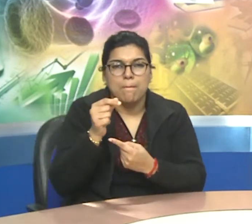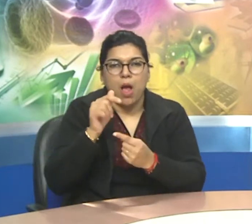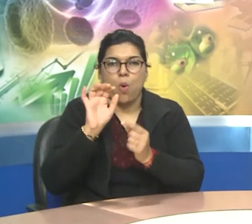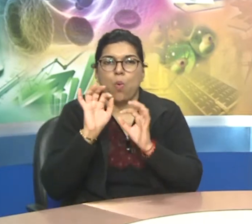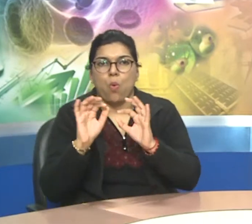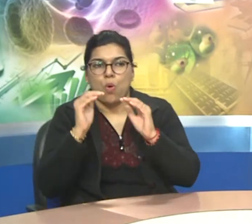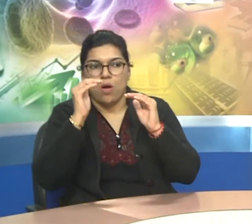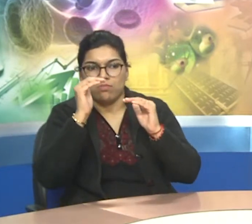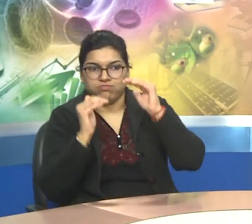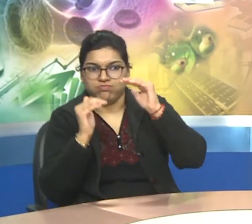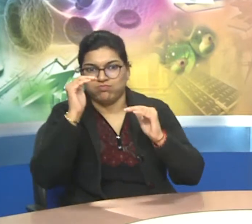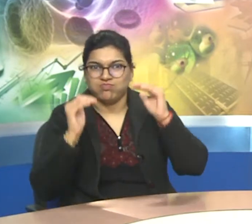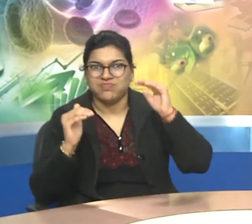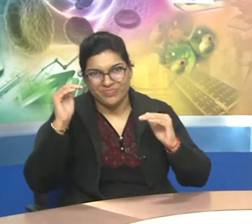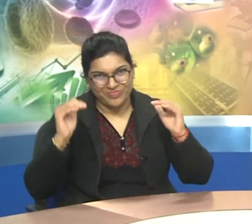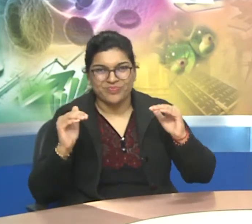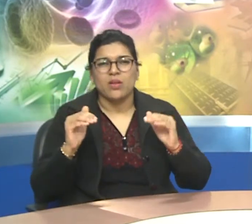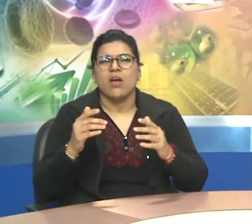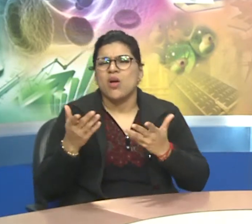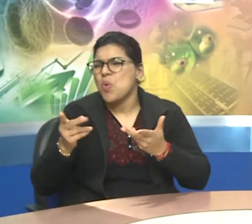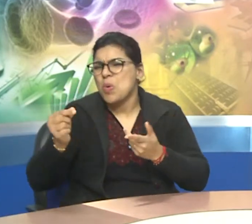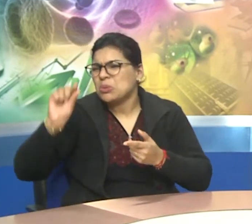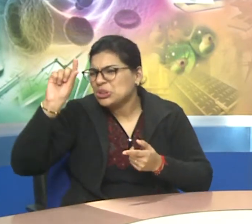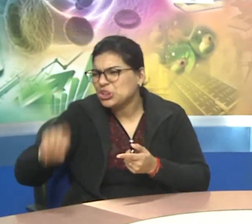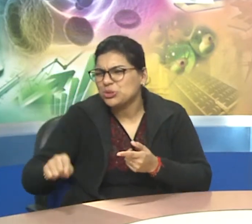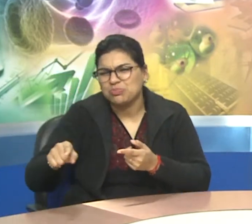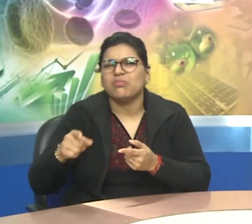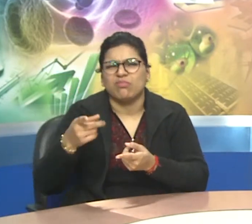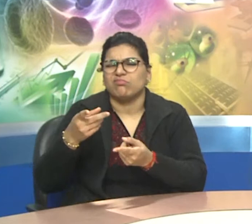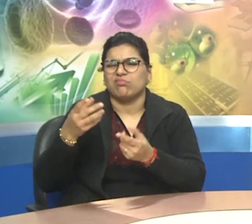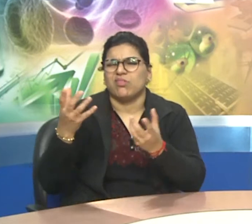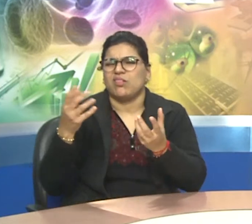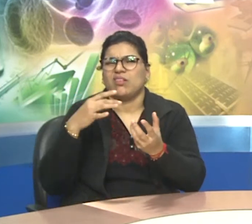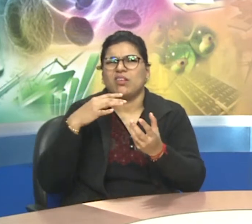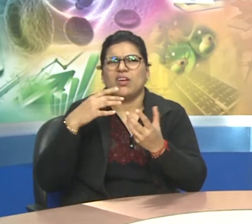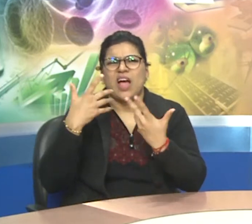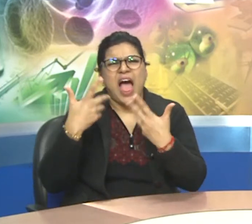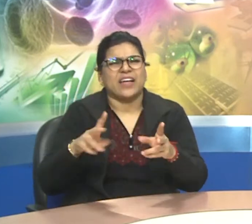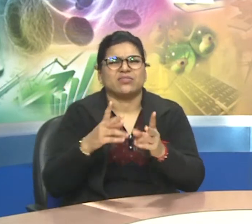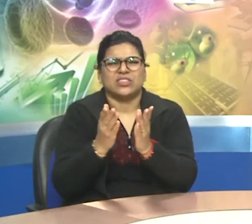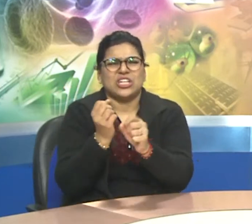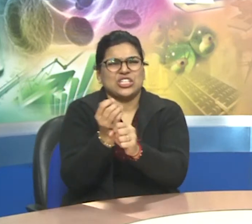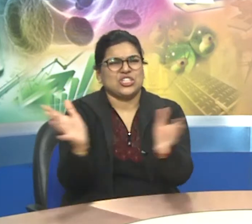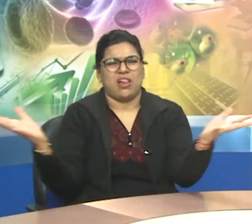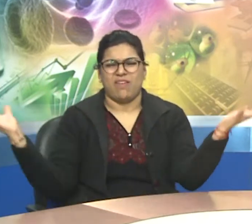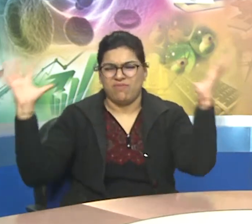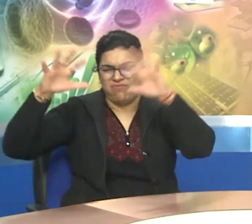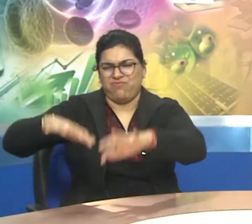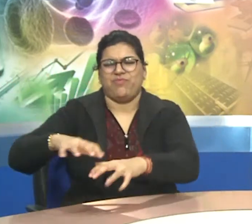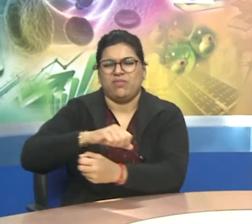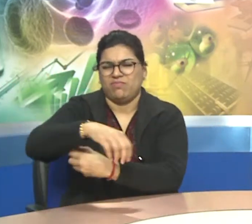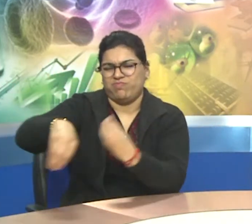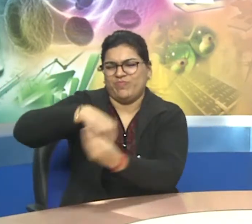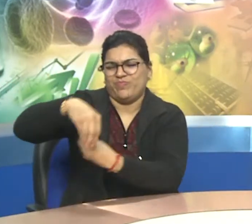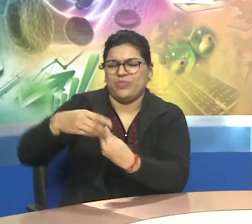According to the weight and the metal's property, the processing is